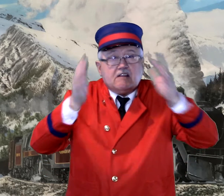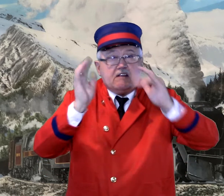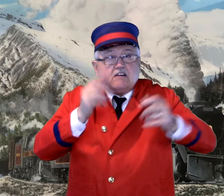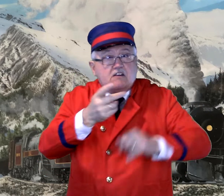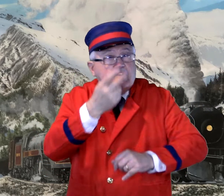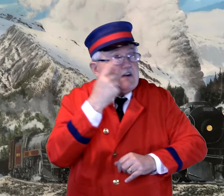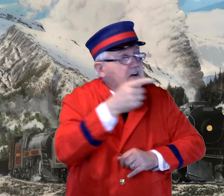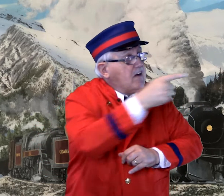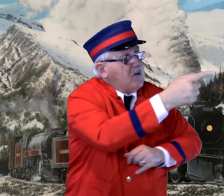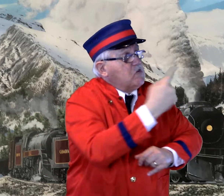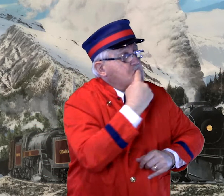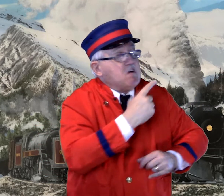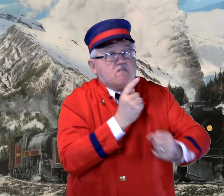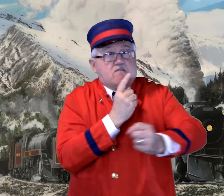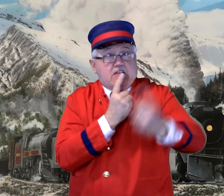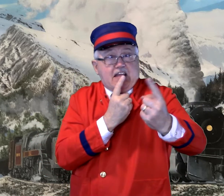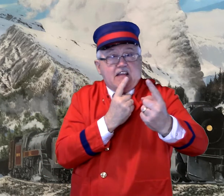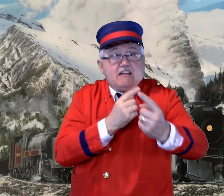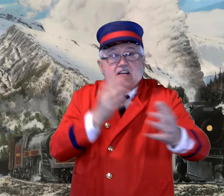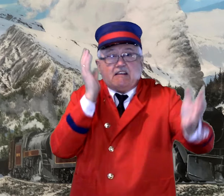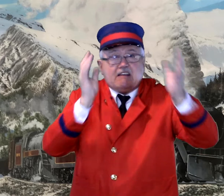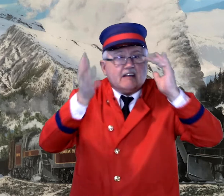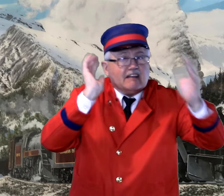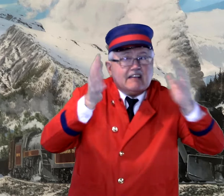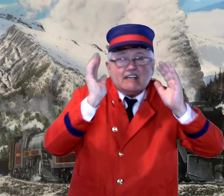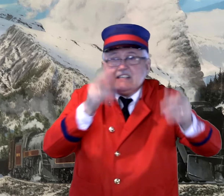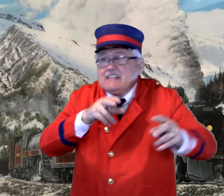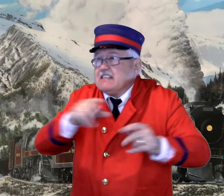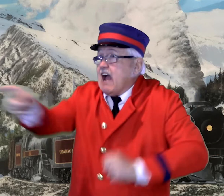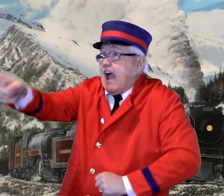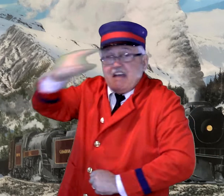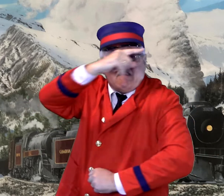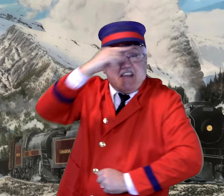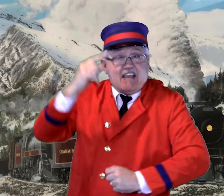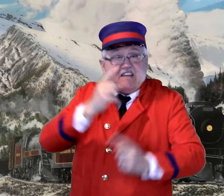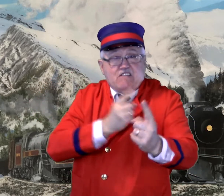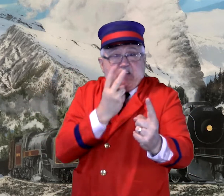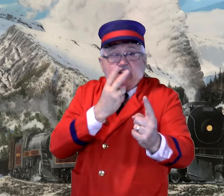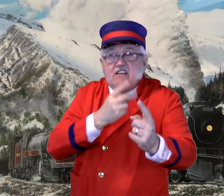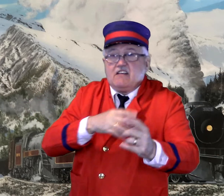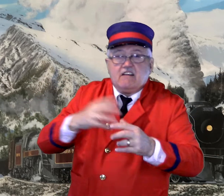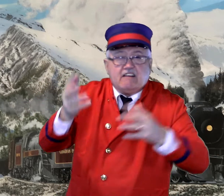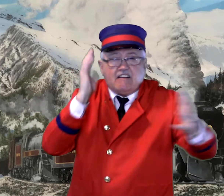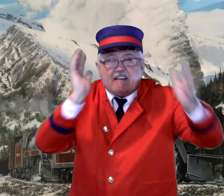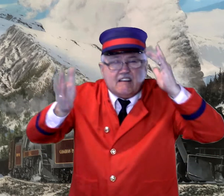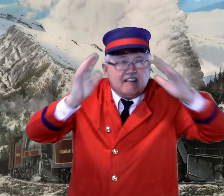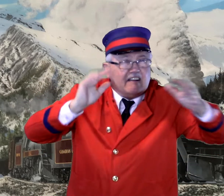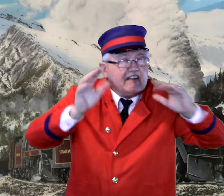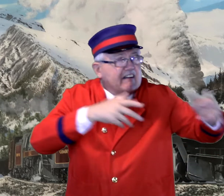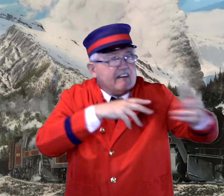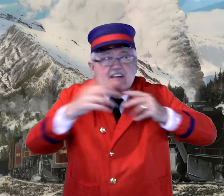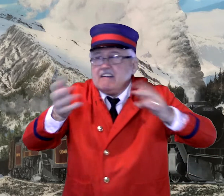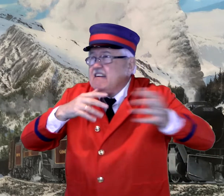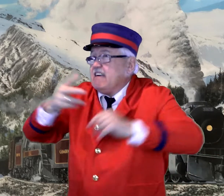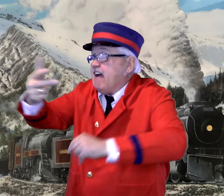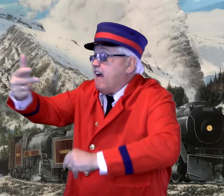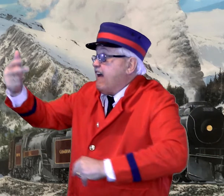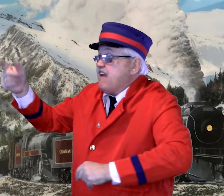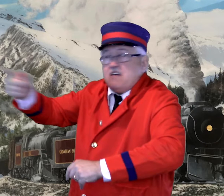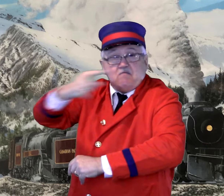they'd count to one. And somebody would see a red car, and they would count to one. And Pretty soon they were counting how many they could